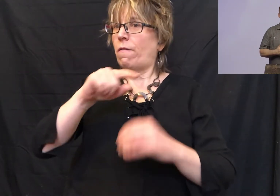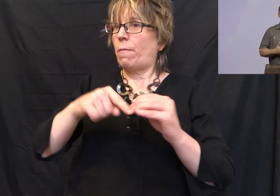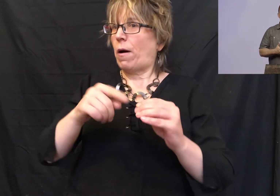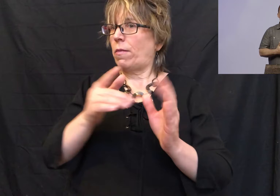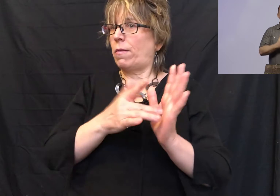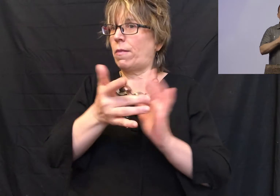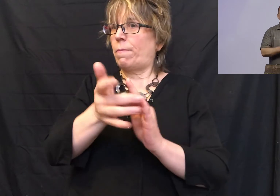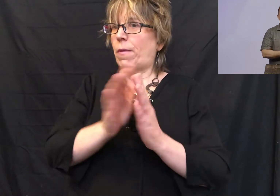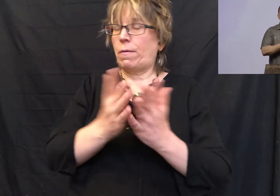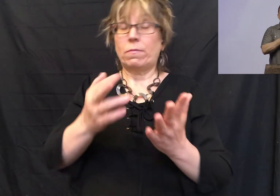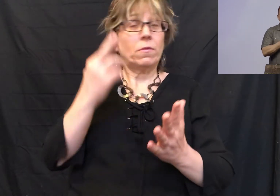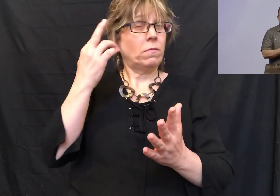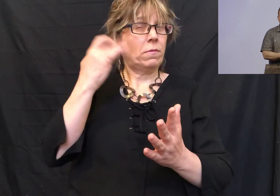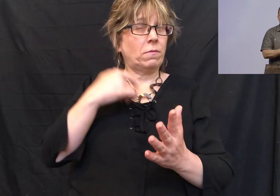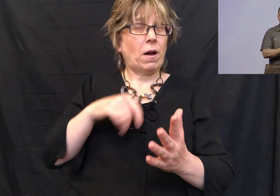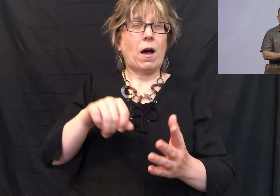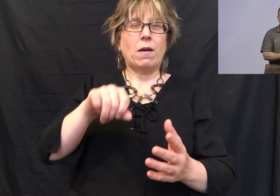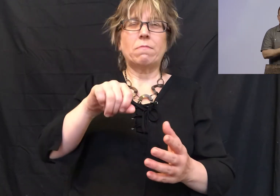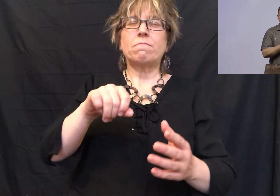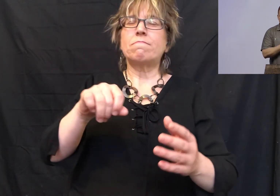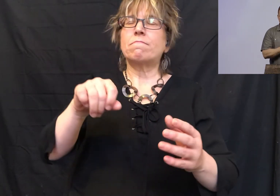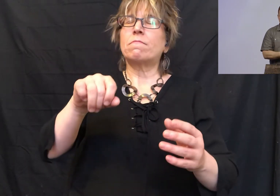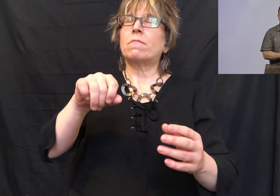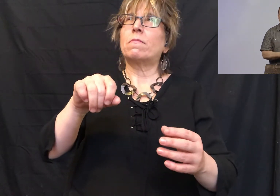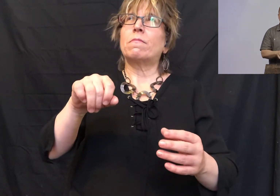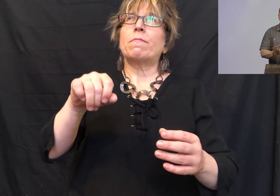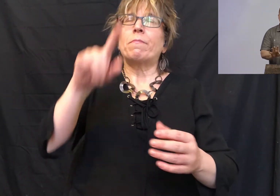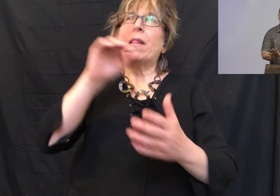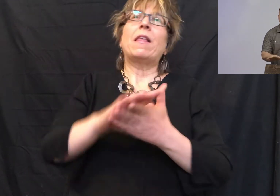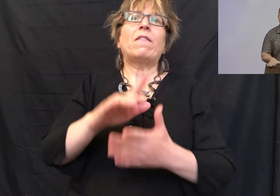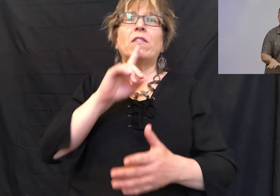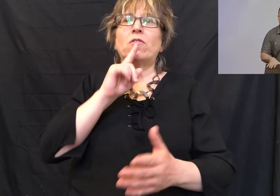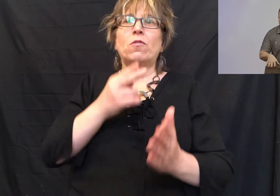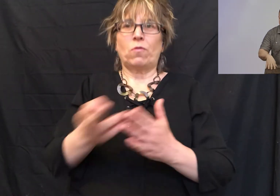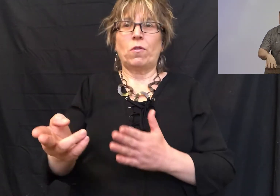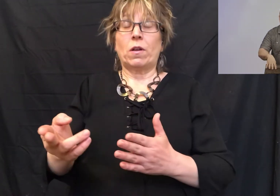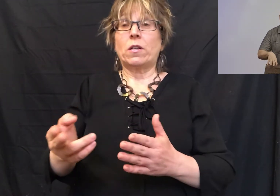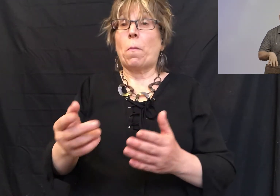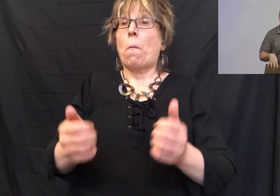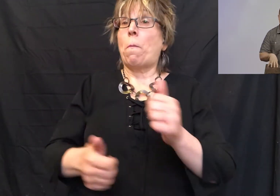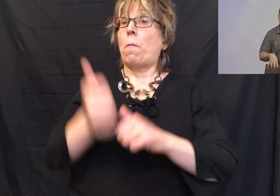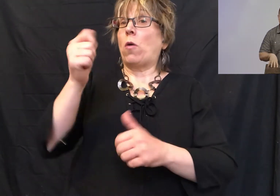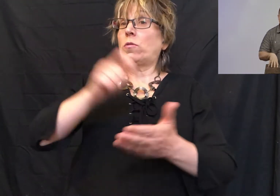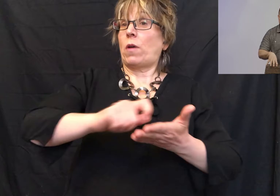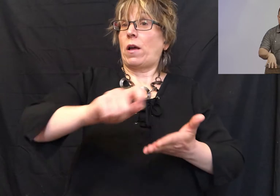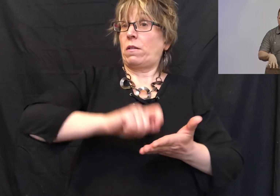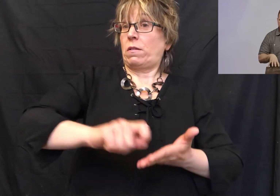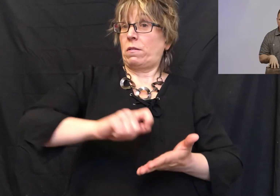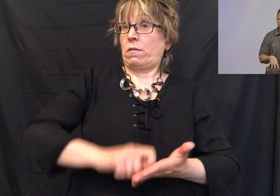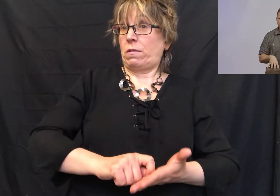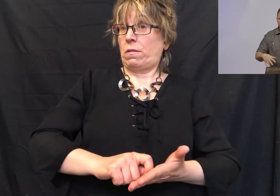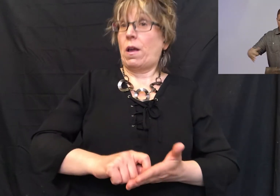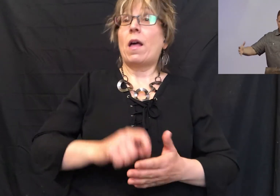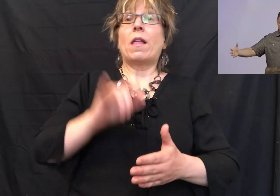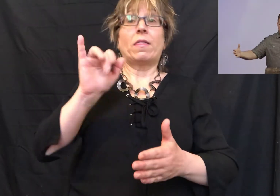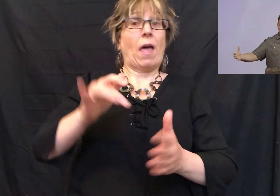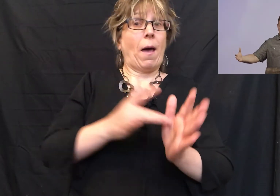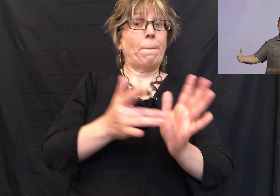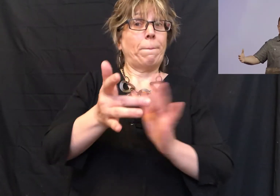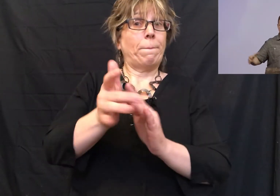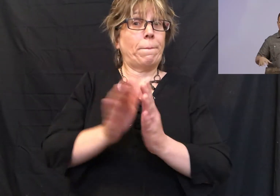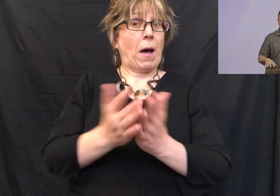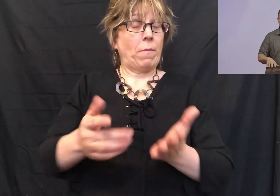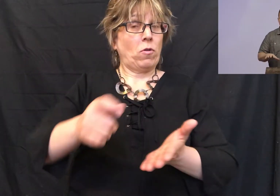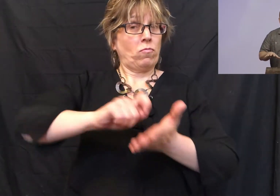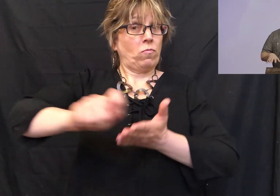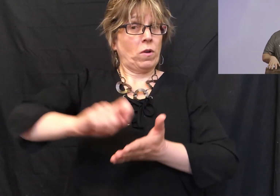It's one of the reasons why I believe it is absolutely the truth, because most writings from this time period in which the Bible was written, over that gap